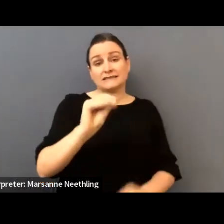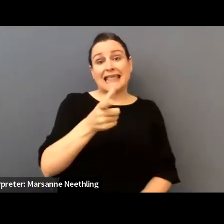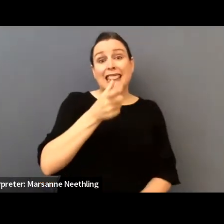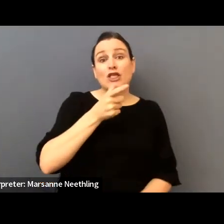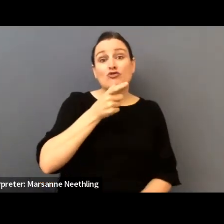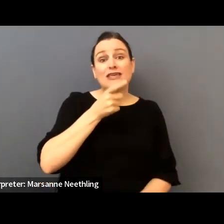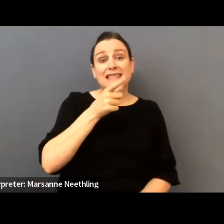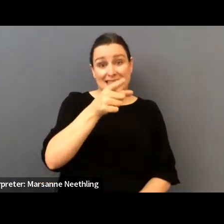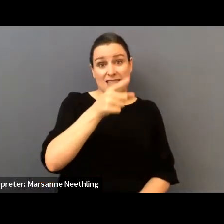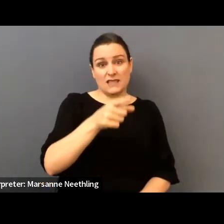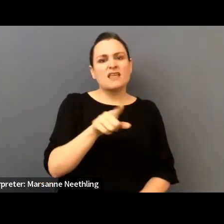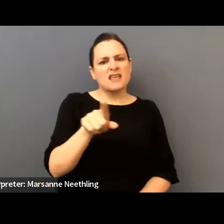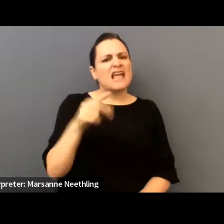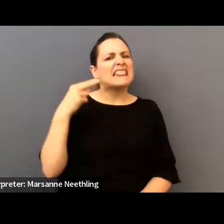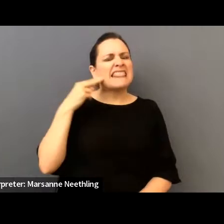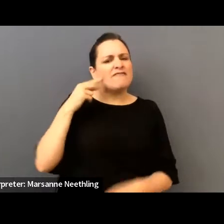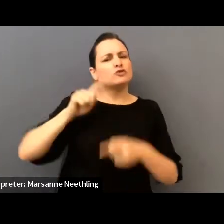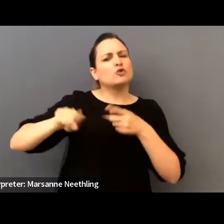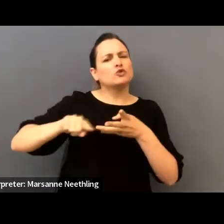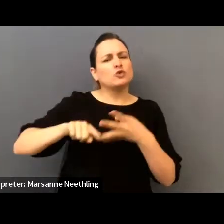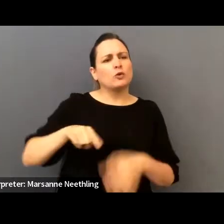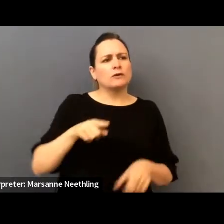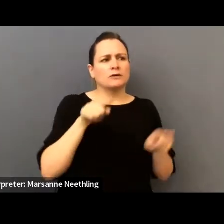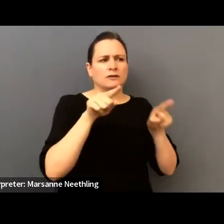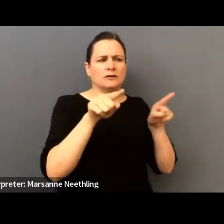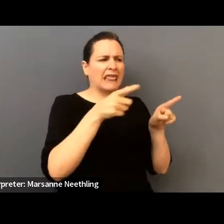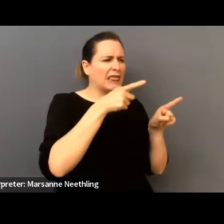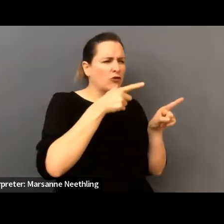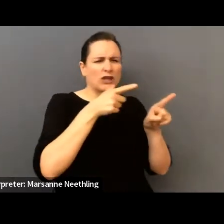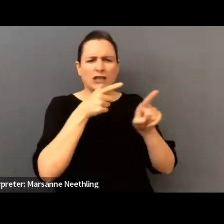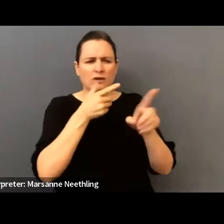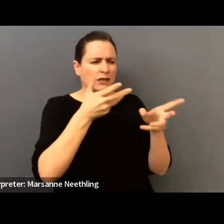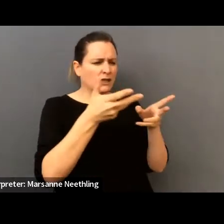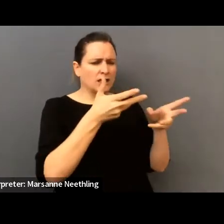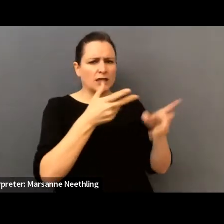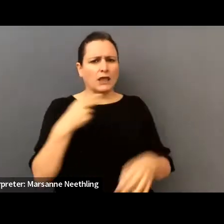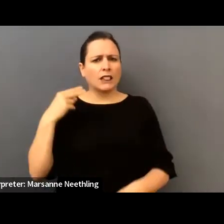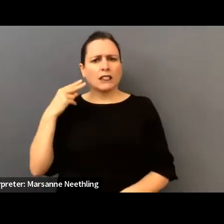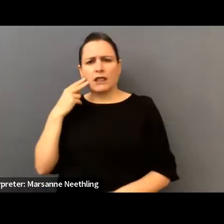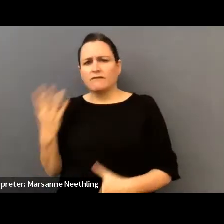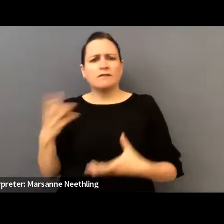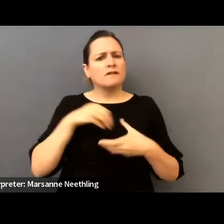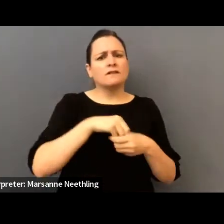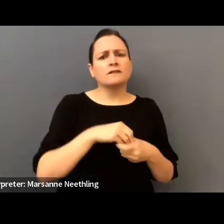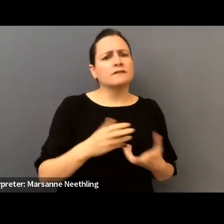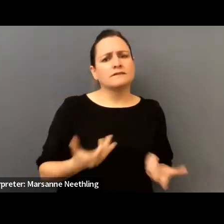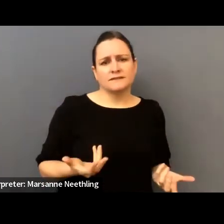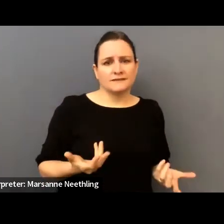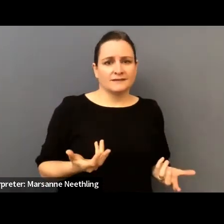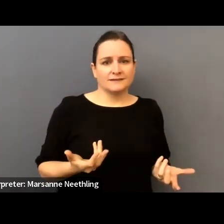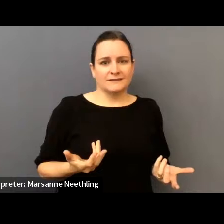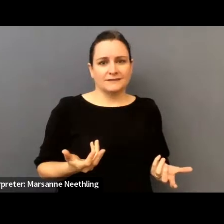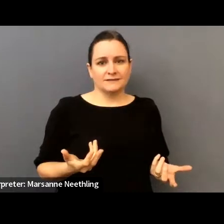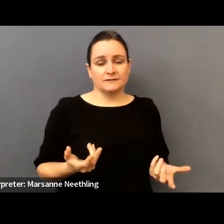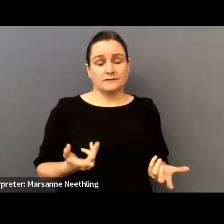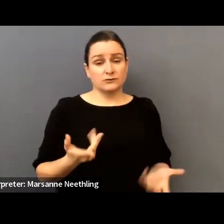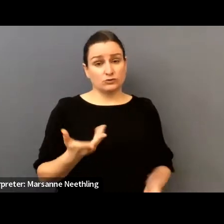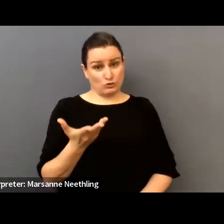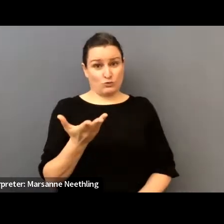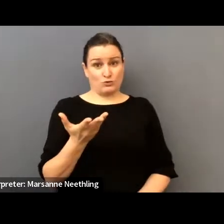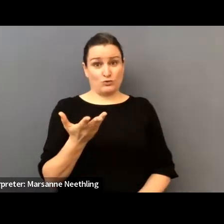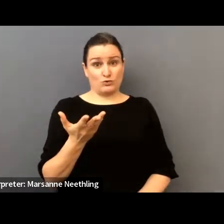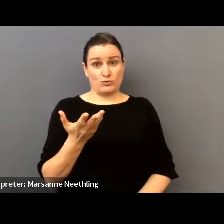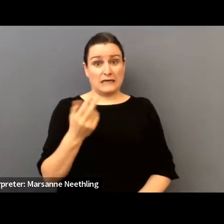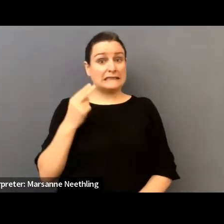So we think as higher education institutions, for example, that to know the needs of deaf learners or deaf